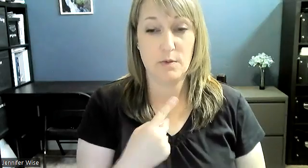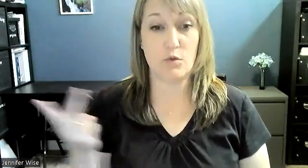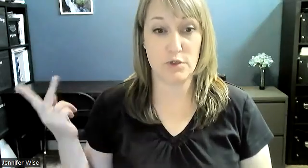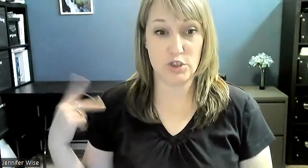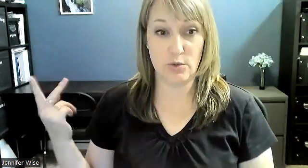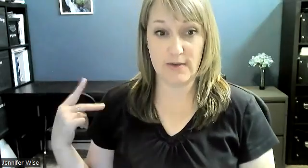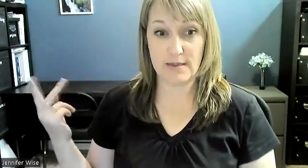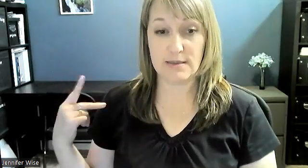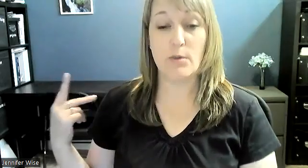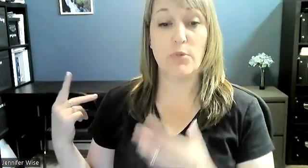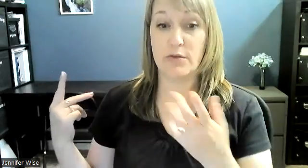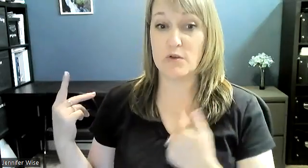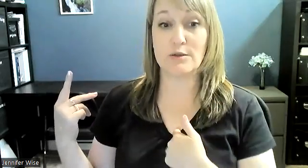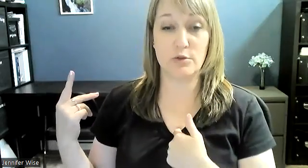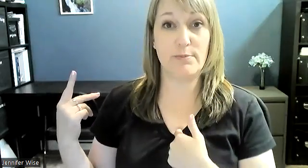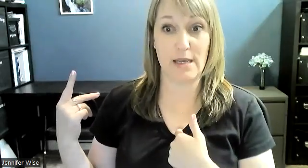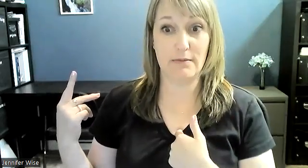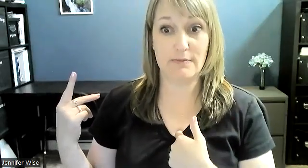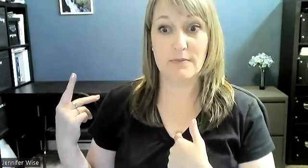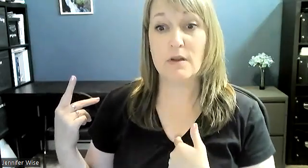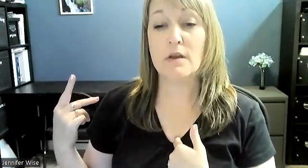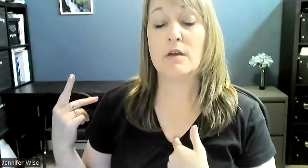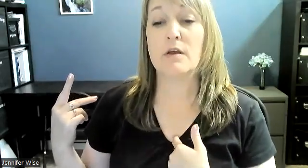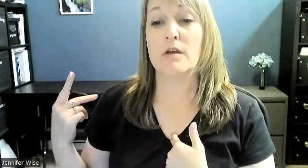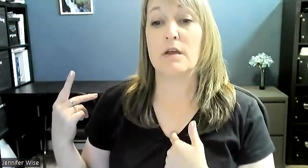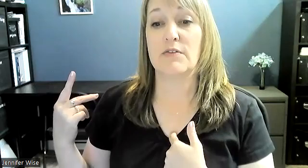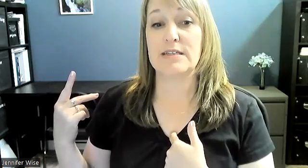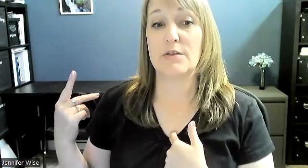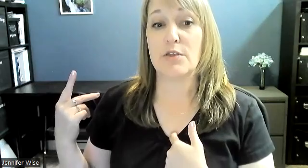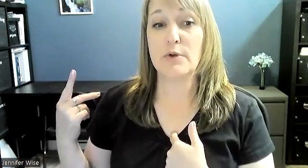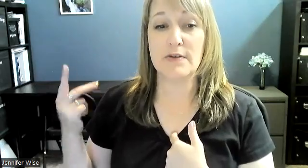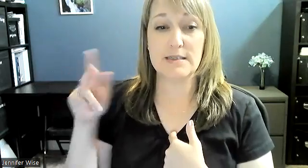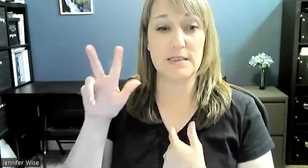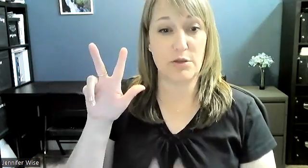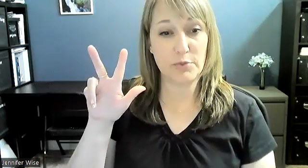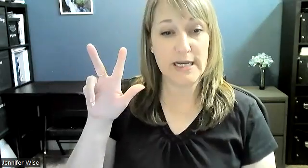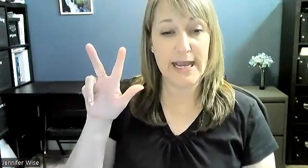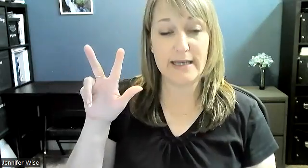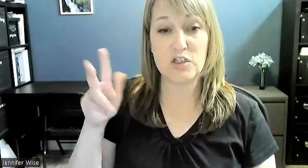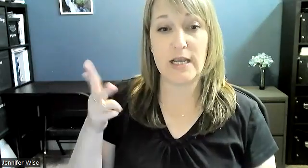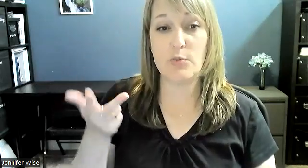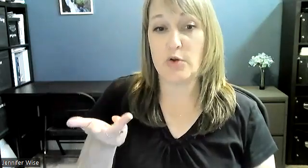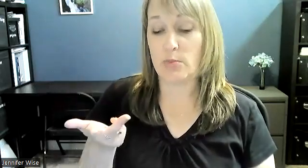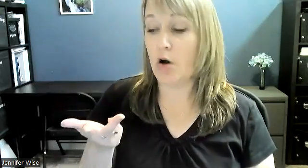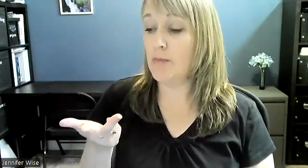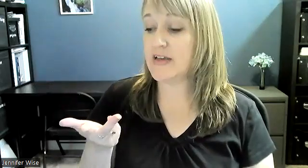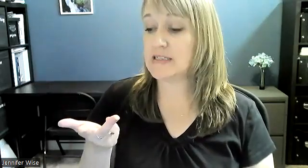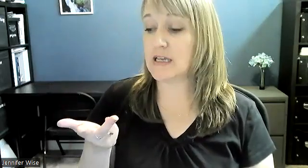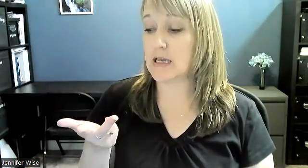or the two of us, both of those include me. If I say the three of us, it's a 3-hand shape with your palm facing